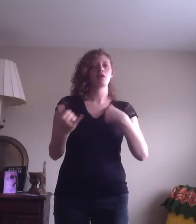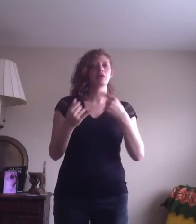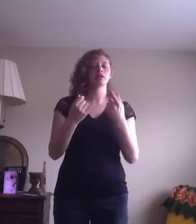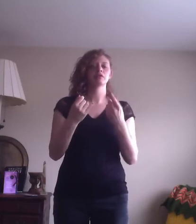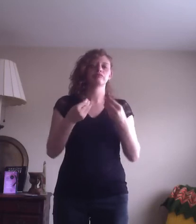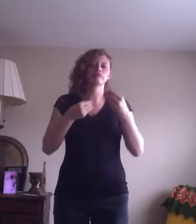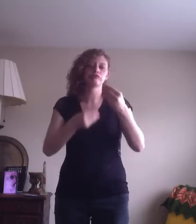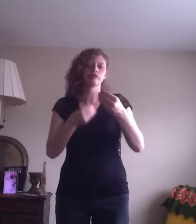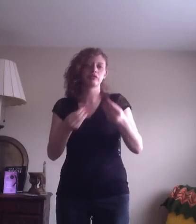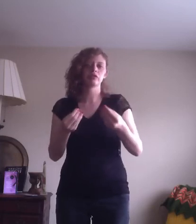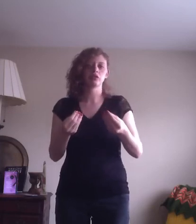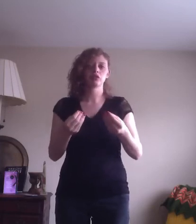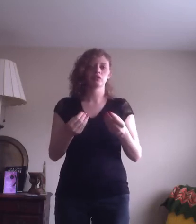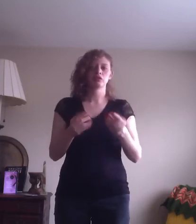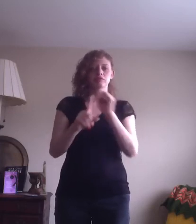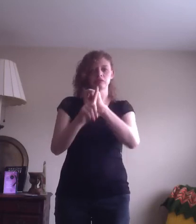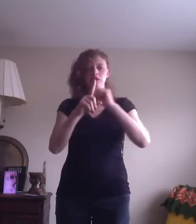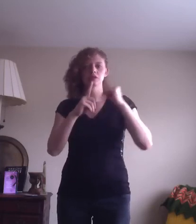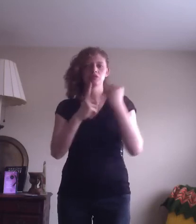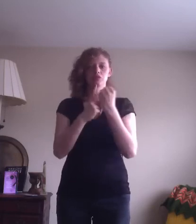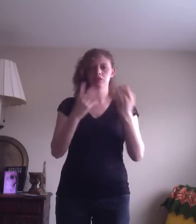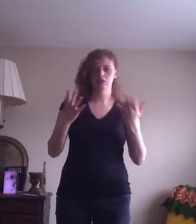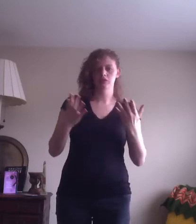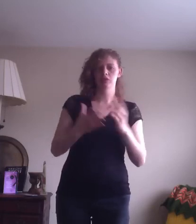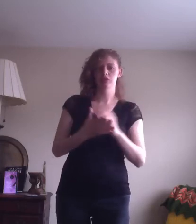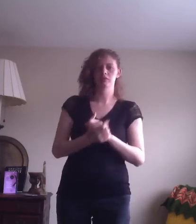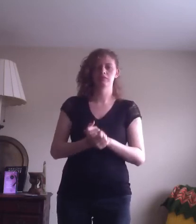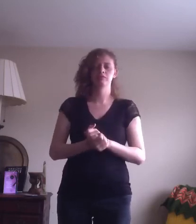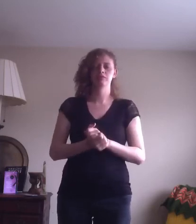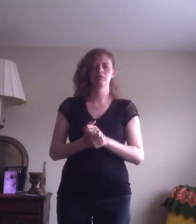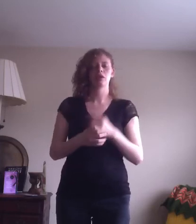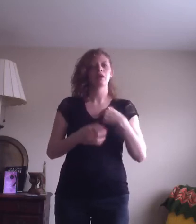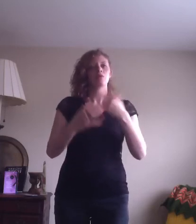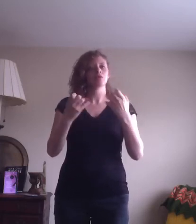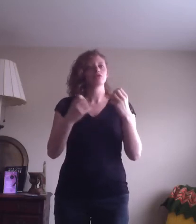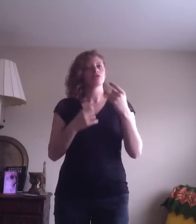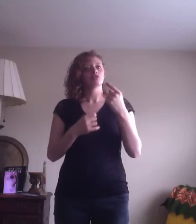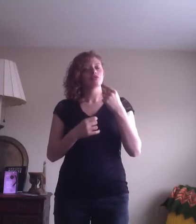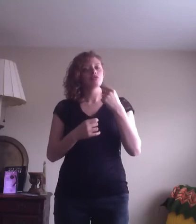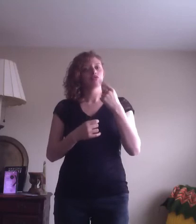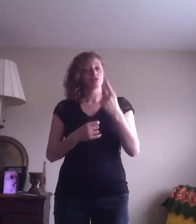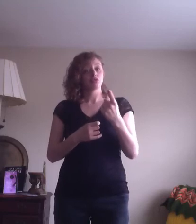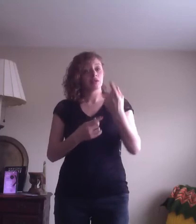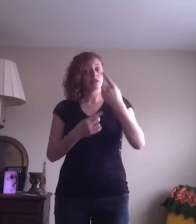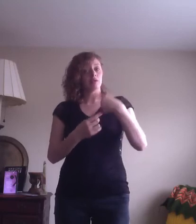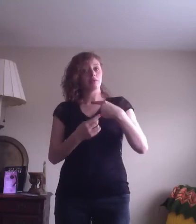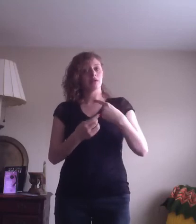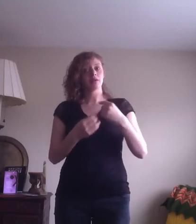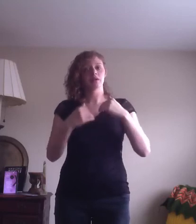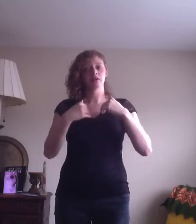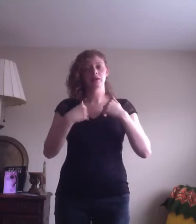me how to express the number. And we just talked about a thermometer, 25 degrees